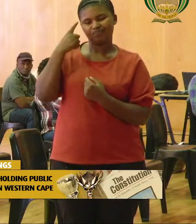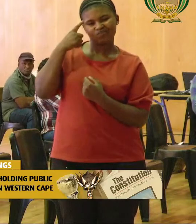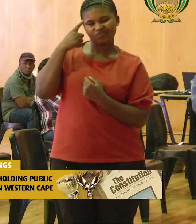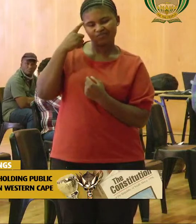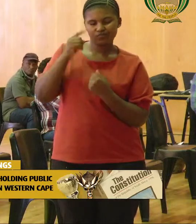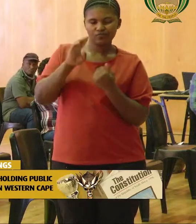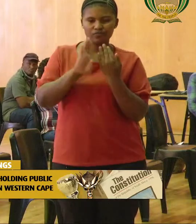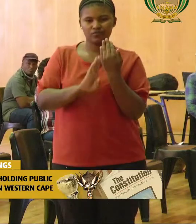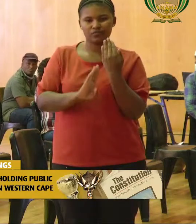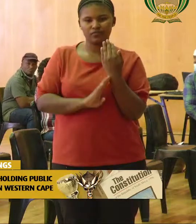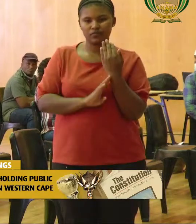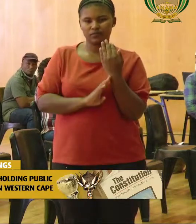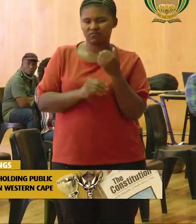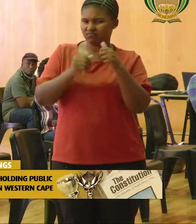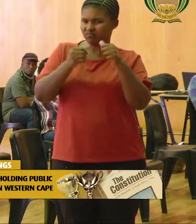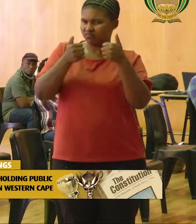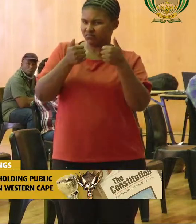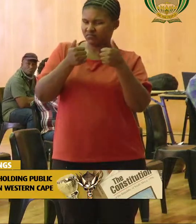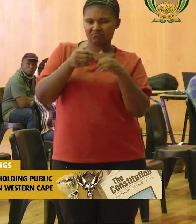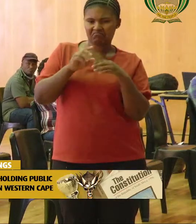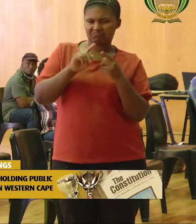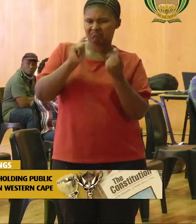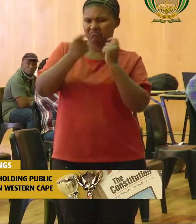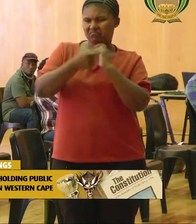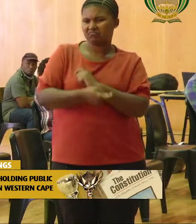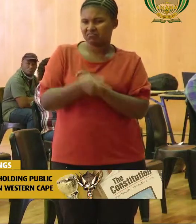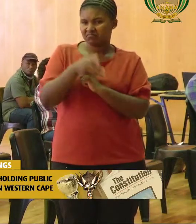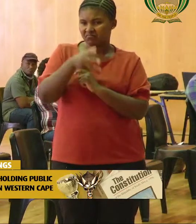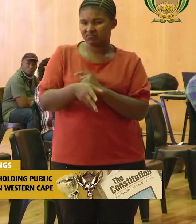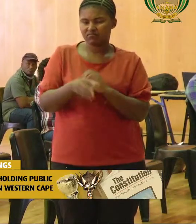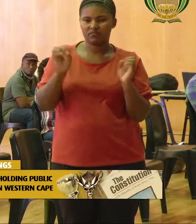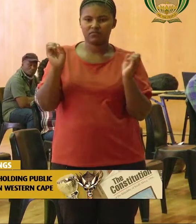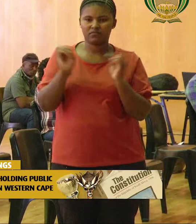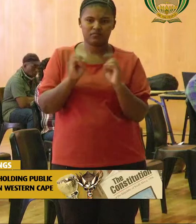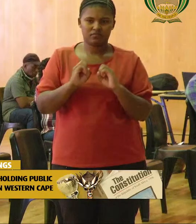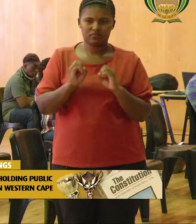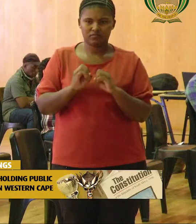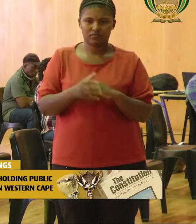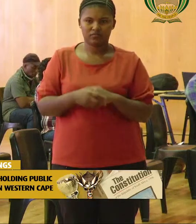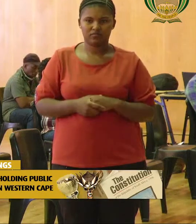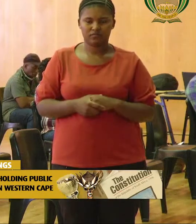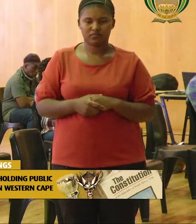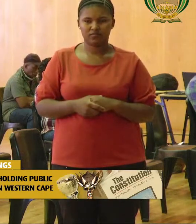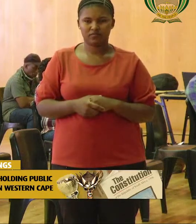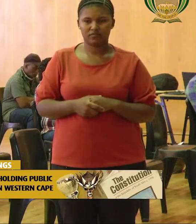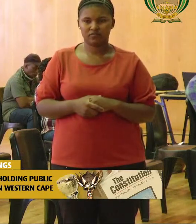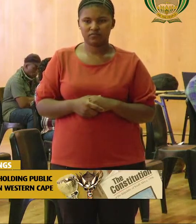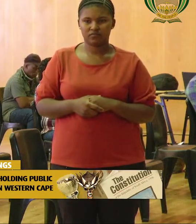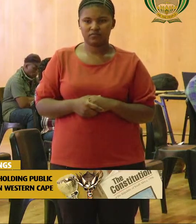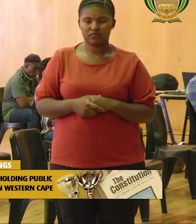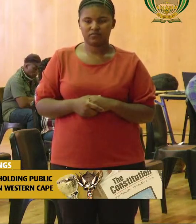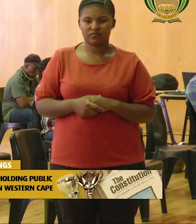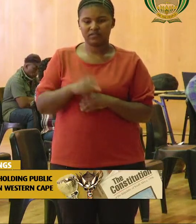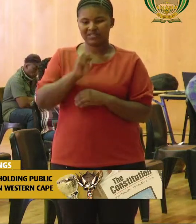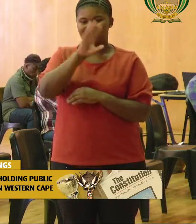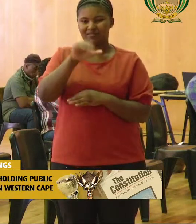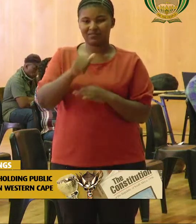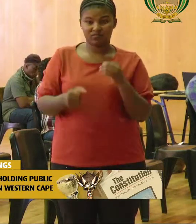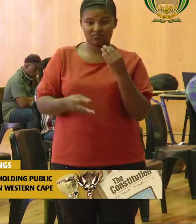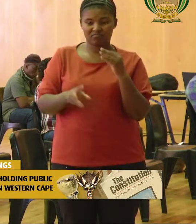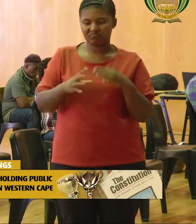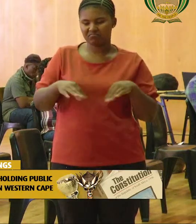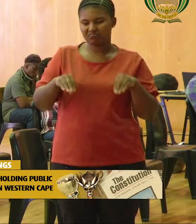bill is gonna bring any new things to South Africans,